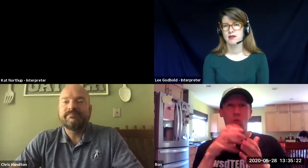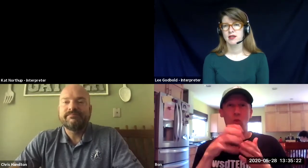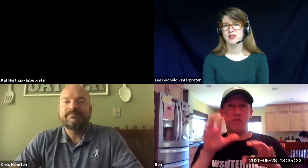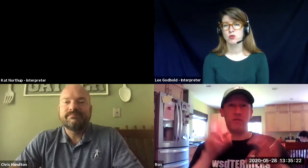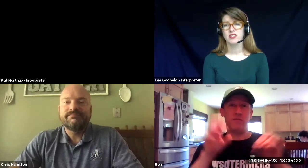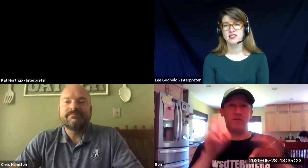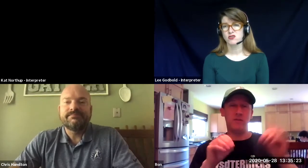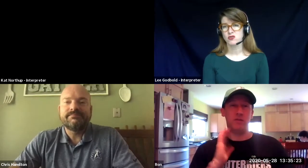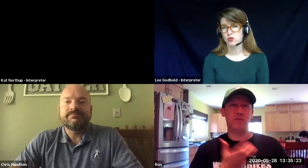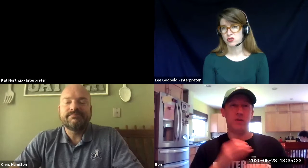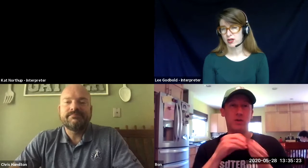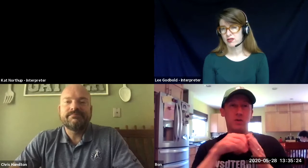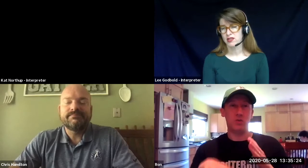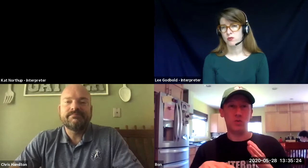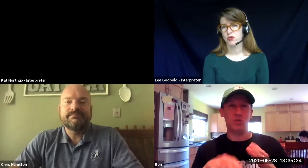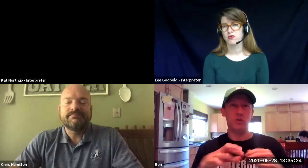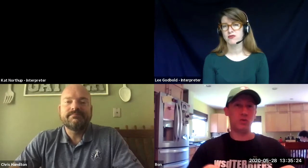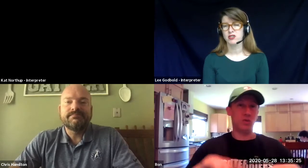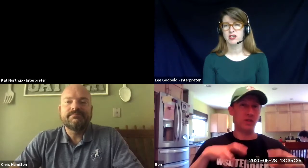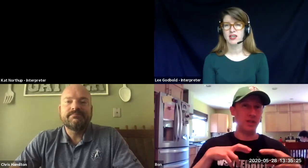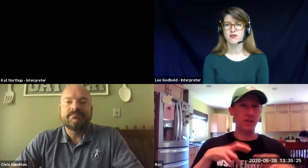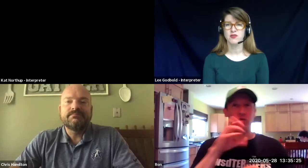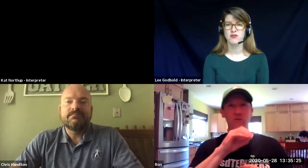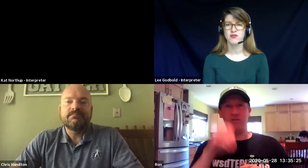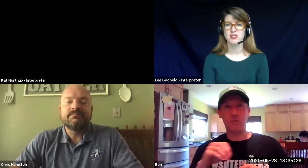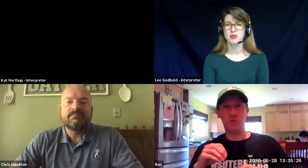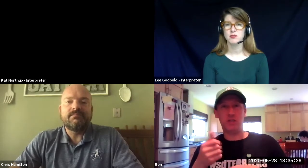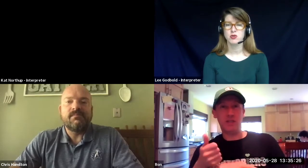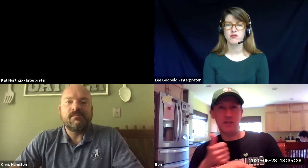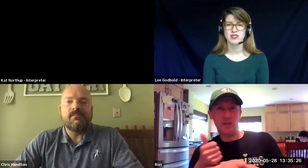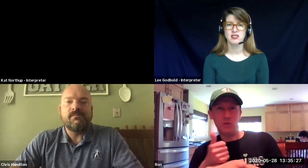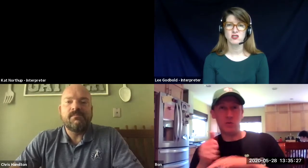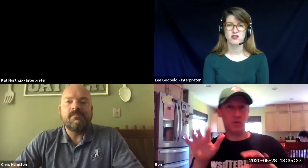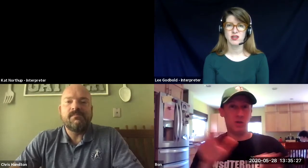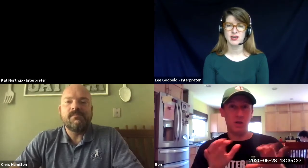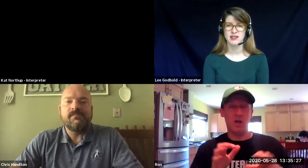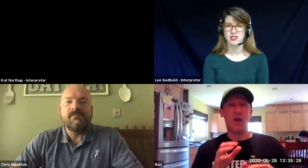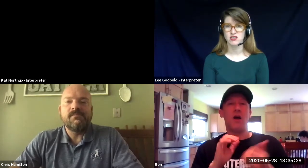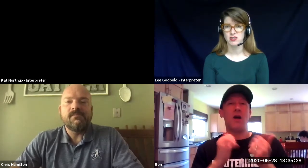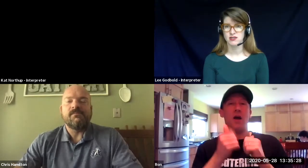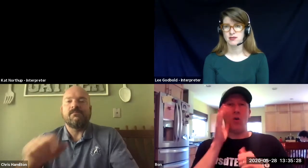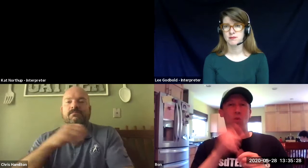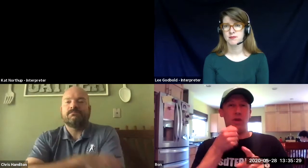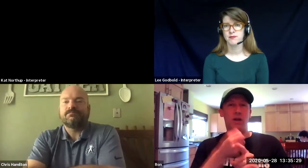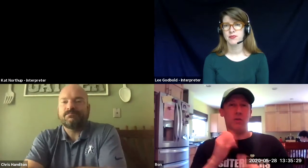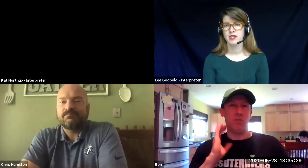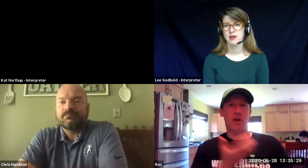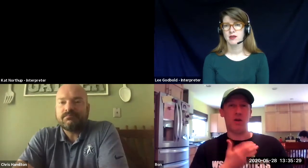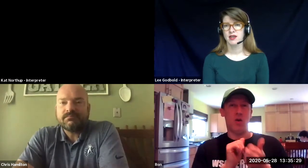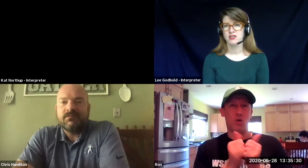is that we're a residential school as well, and we're roughly looking at a 50-50 split between residential and day students. And so